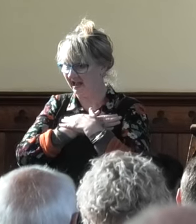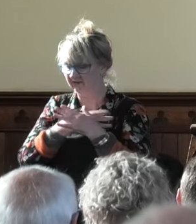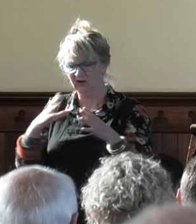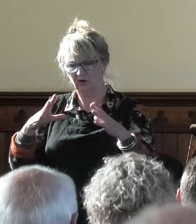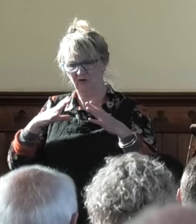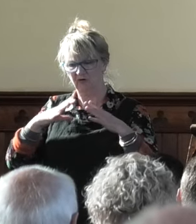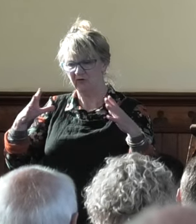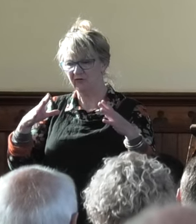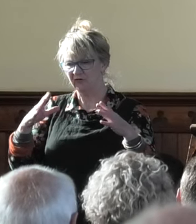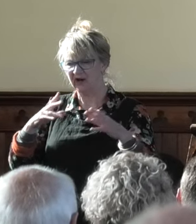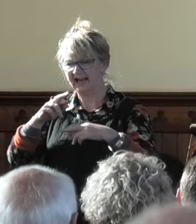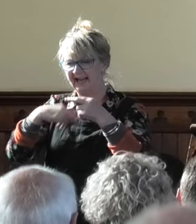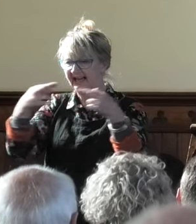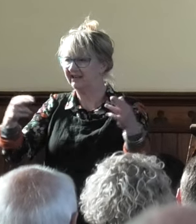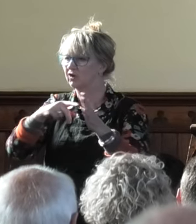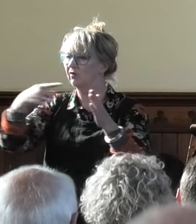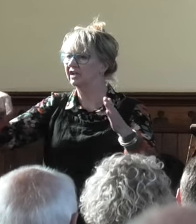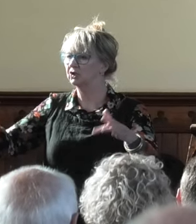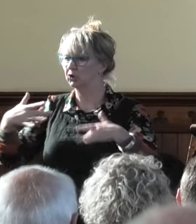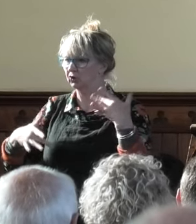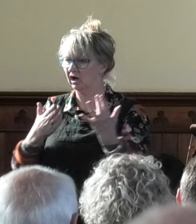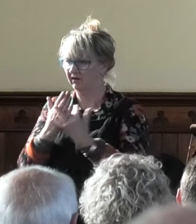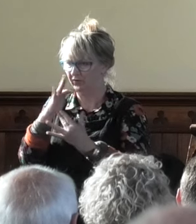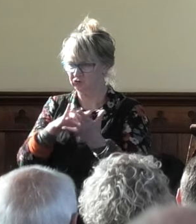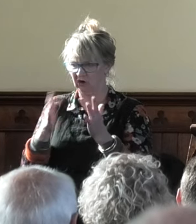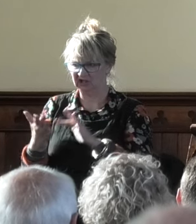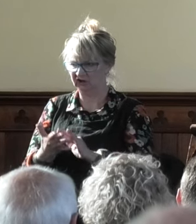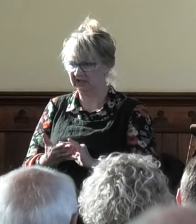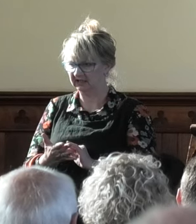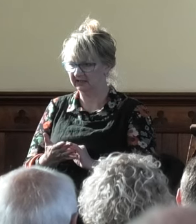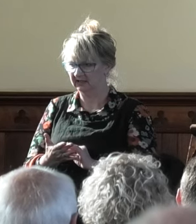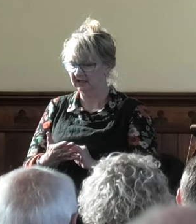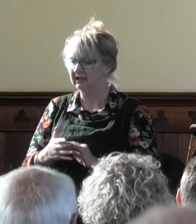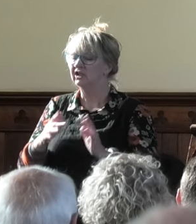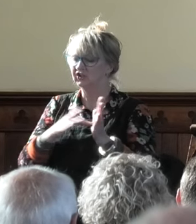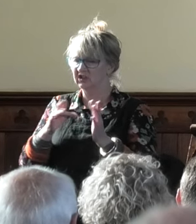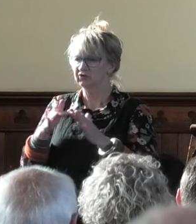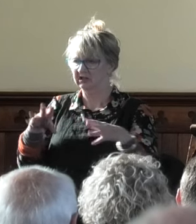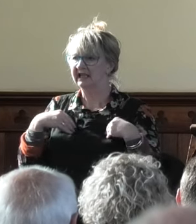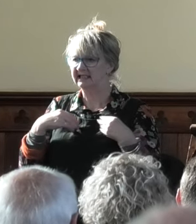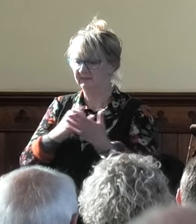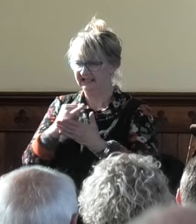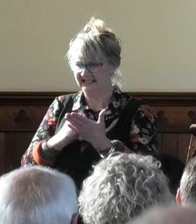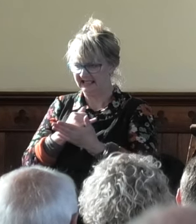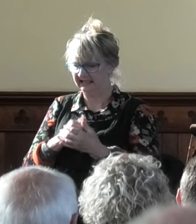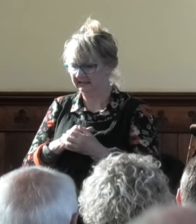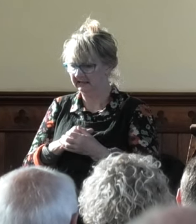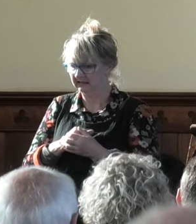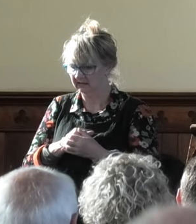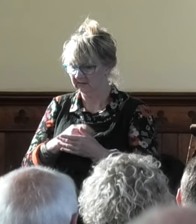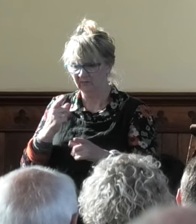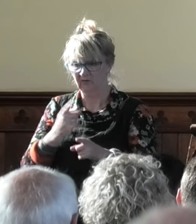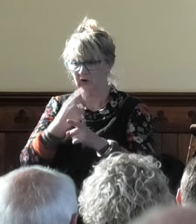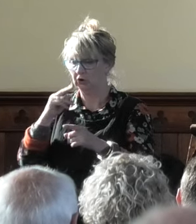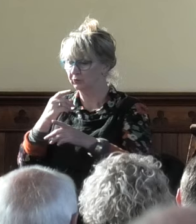of grace, eternal life through Christ Jesus, who took the penalty of sin for us. For God to be God